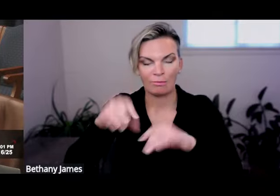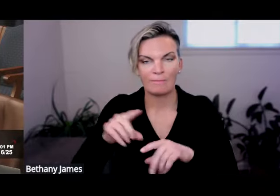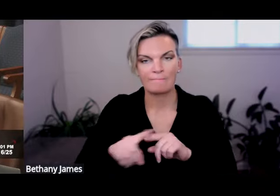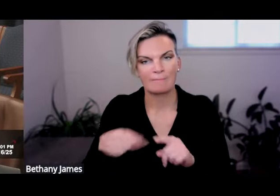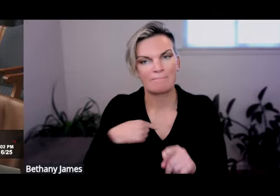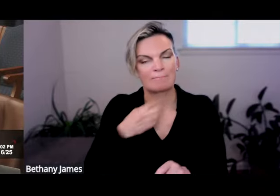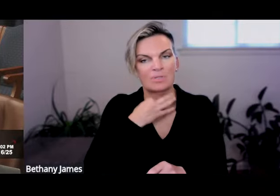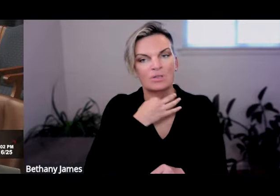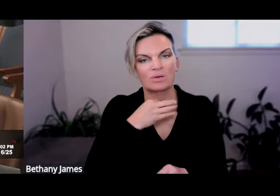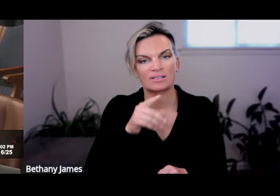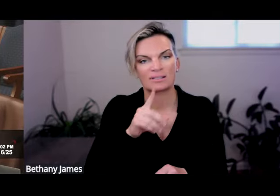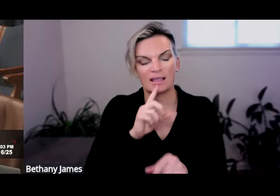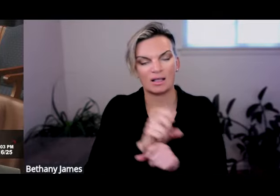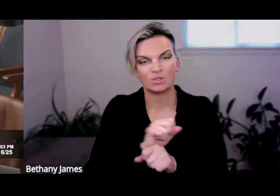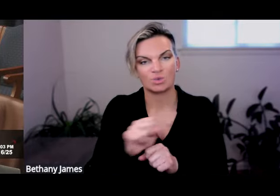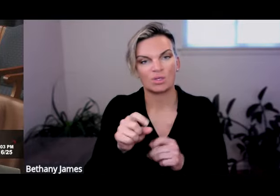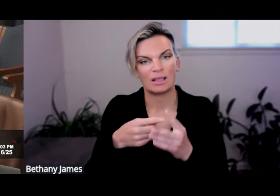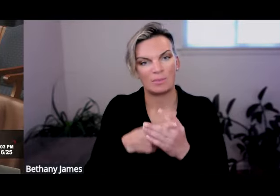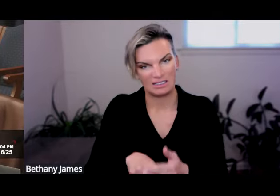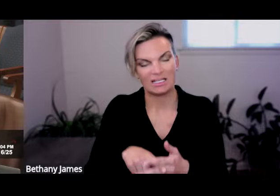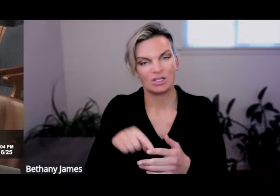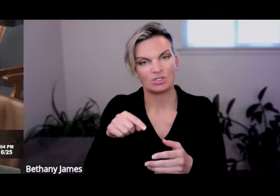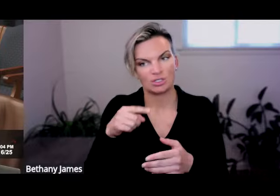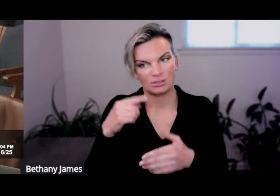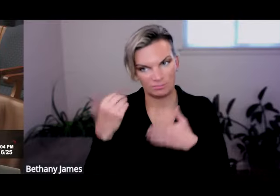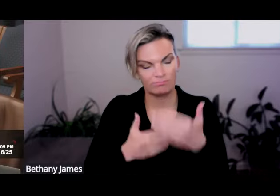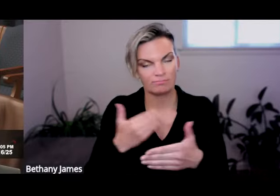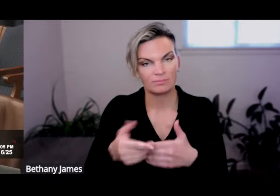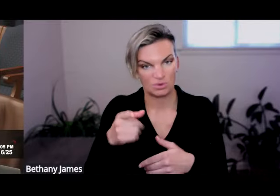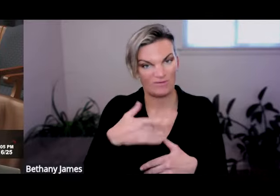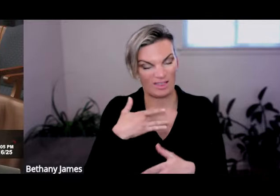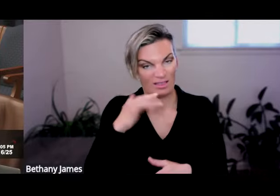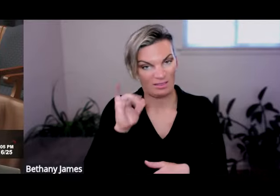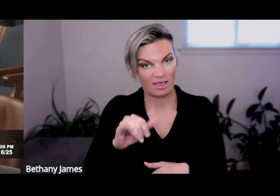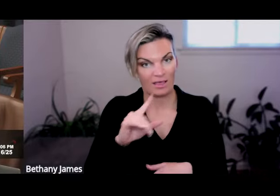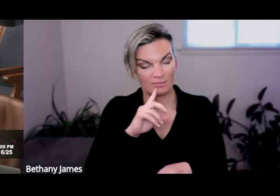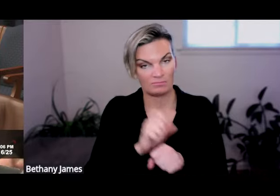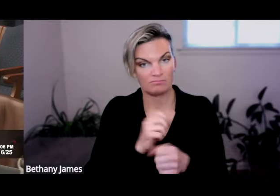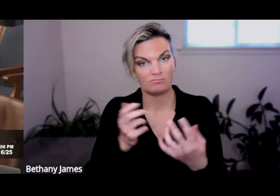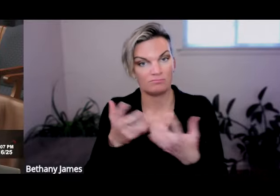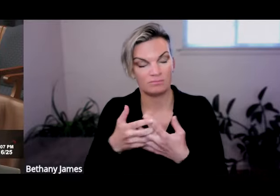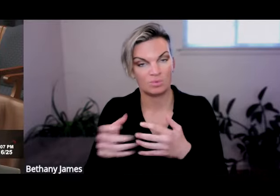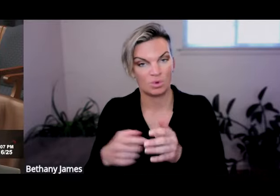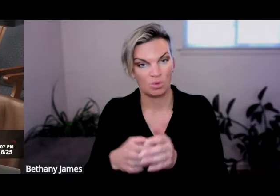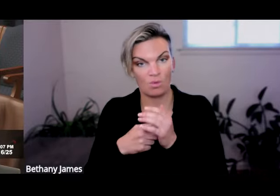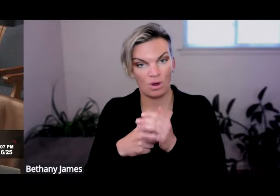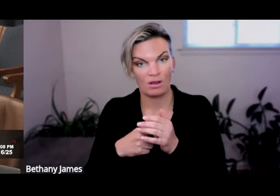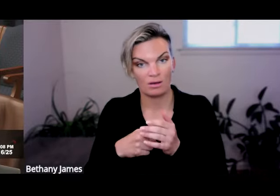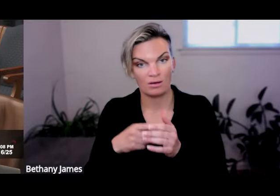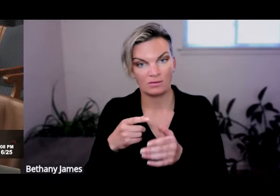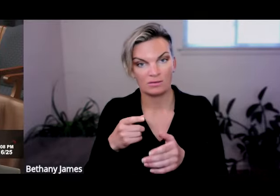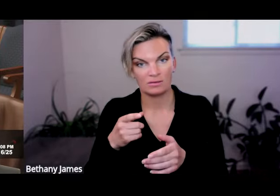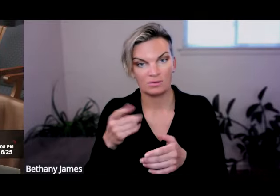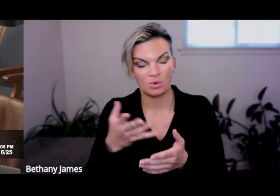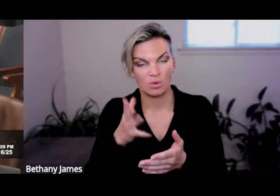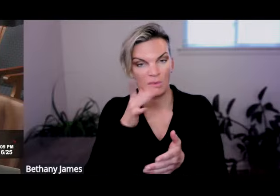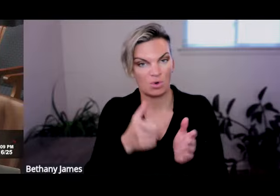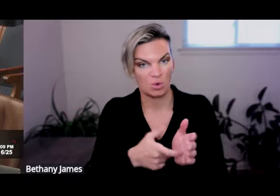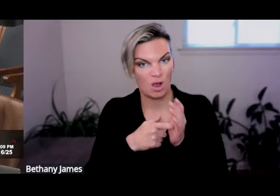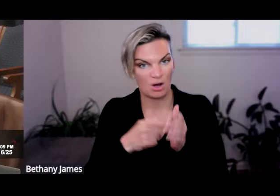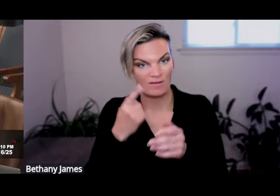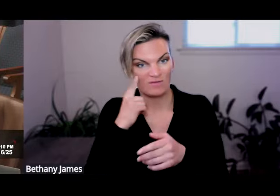actual, you know, the implementation of this. Do you feel that that would be a requirement as you implement what would be required of the Secretary of